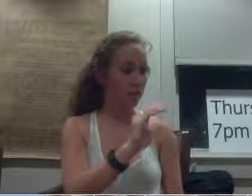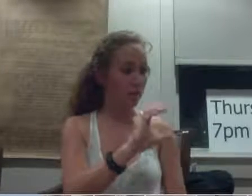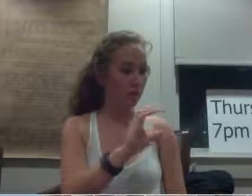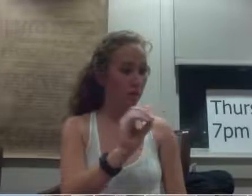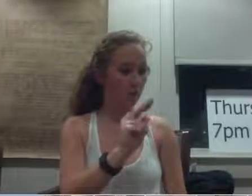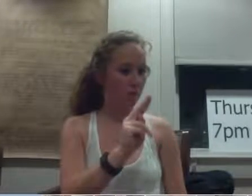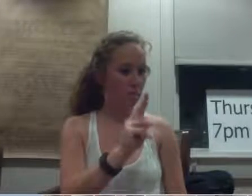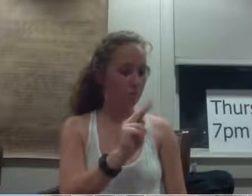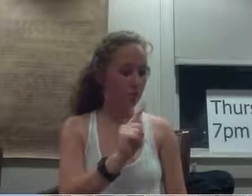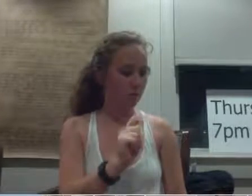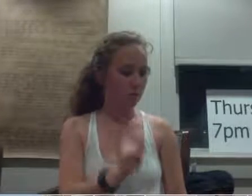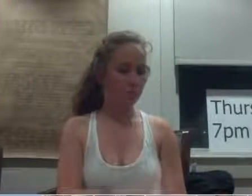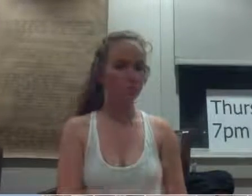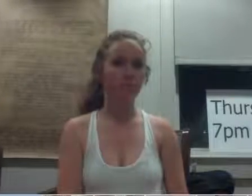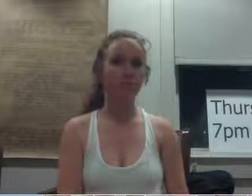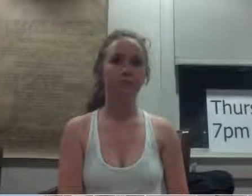How to start an account.